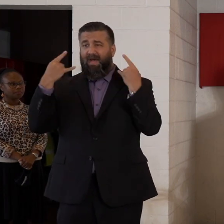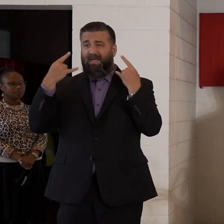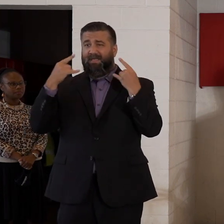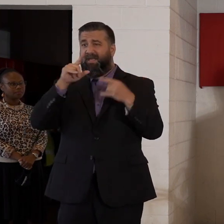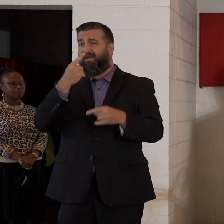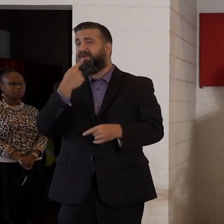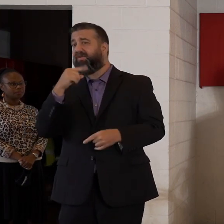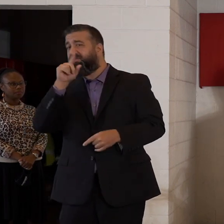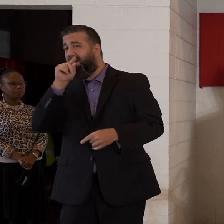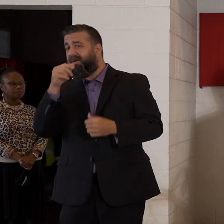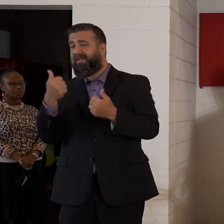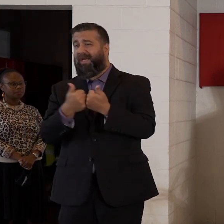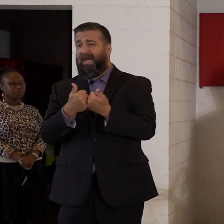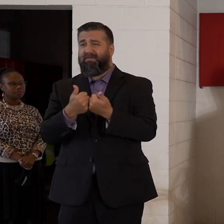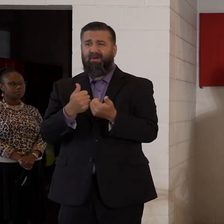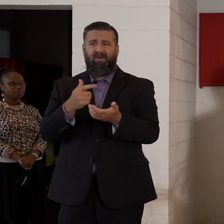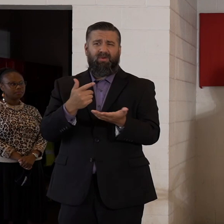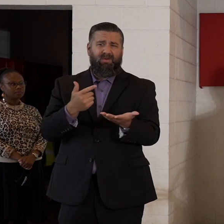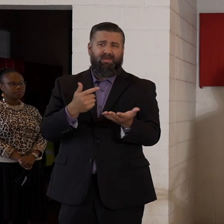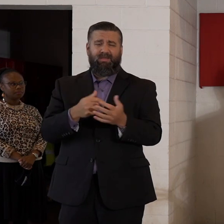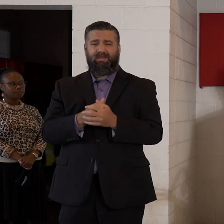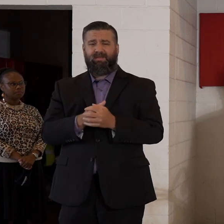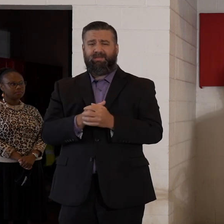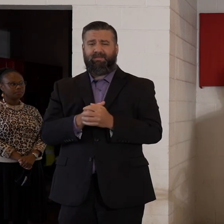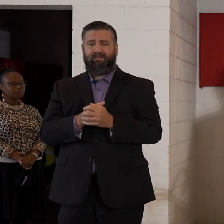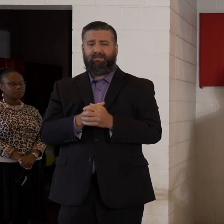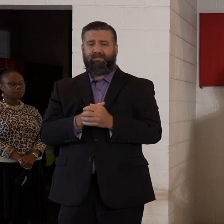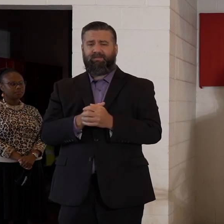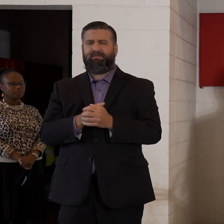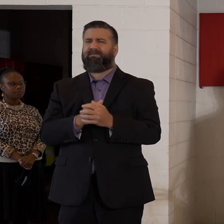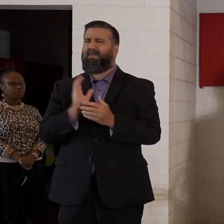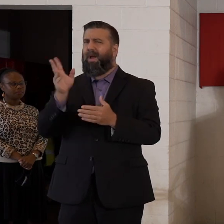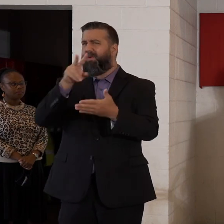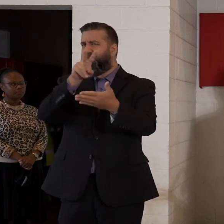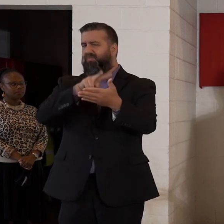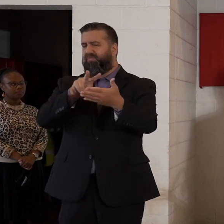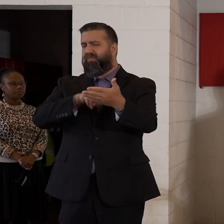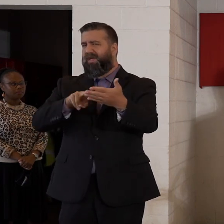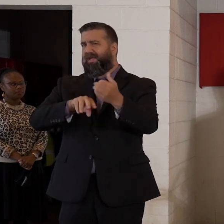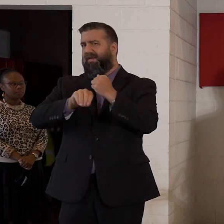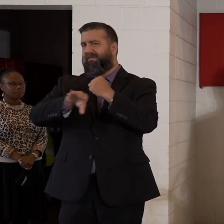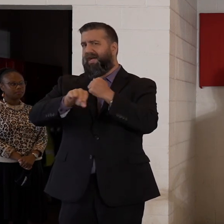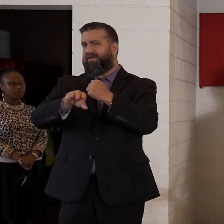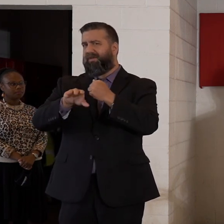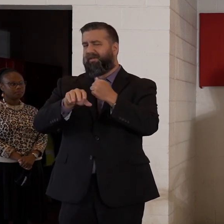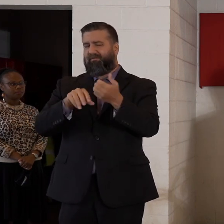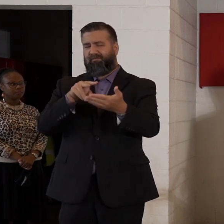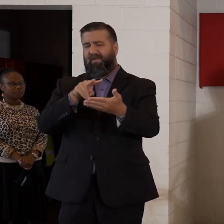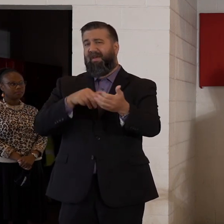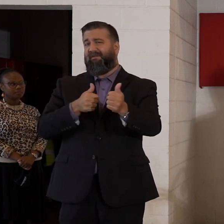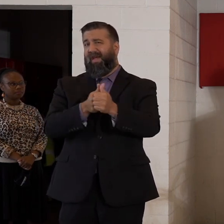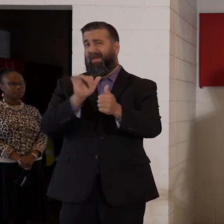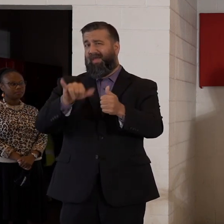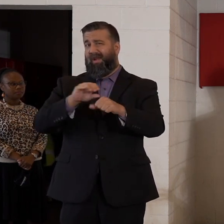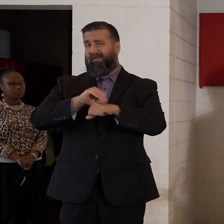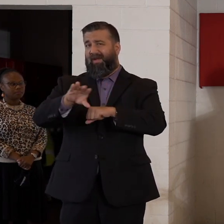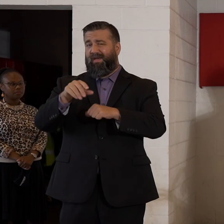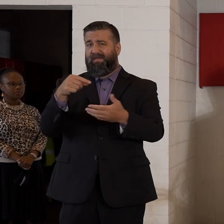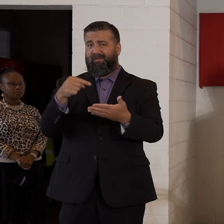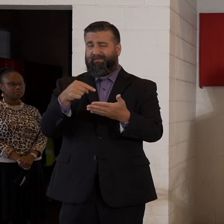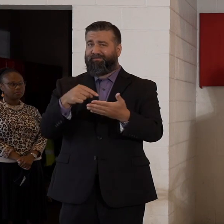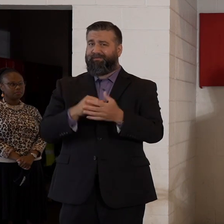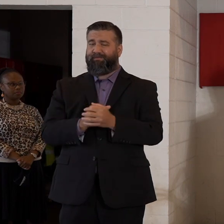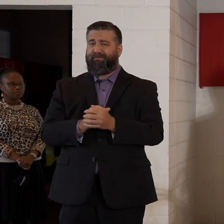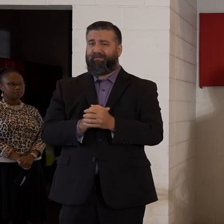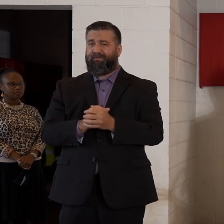Cardinals games now, or what's the? I would read that health advisory and follow the advice of our public health